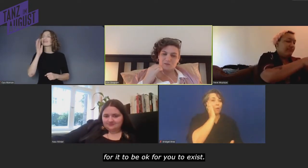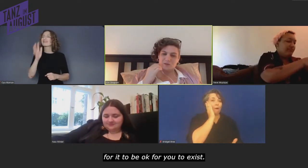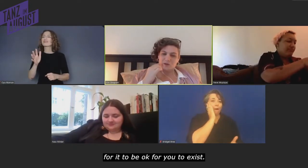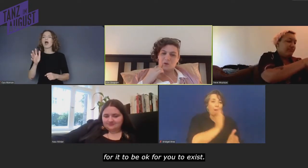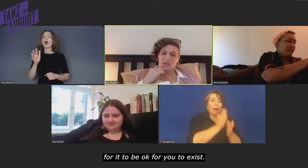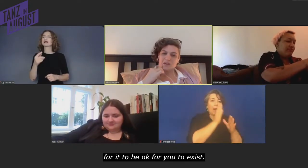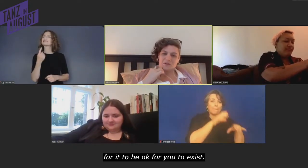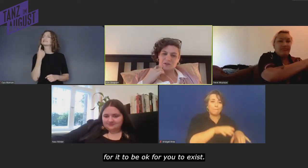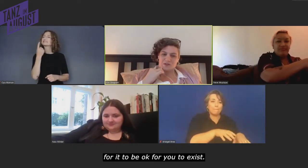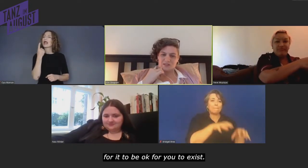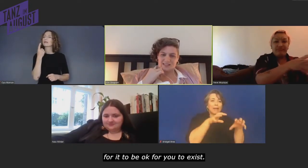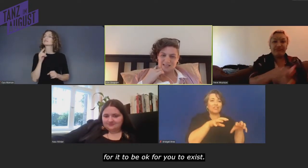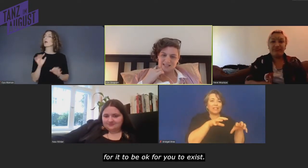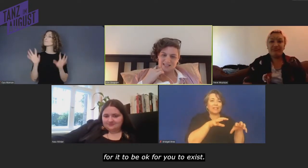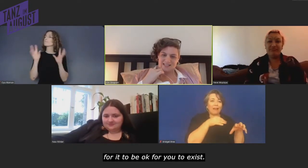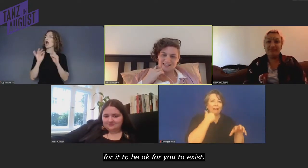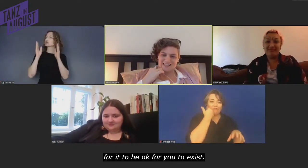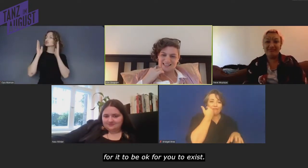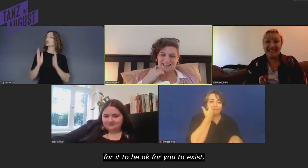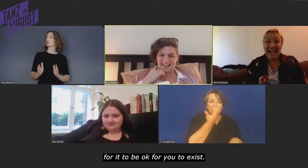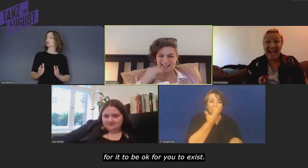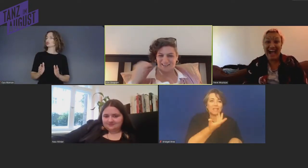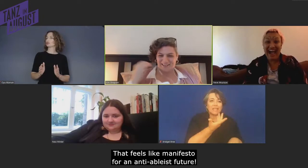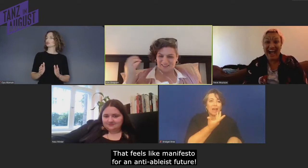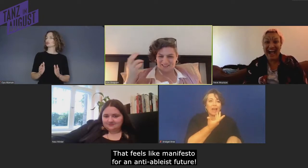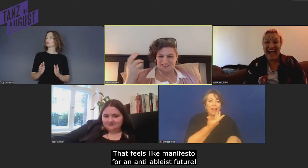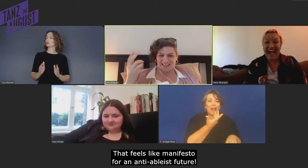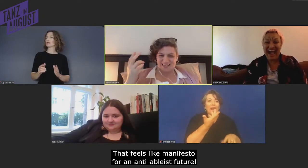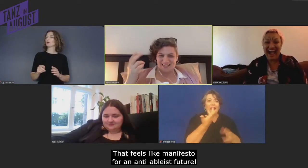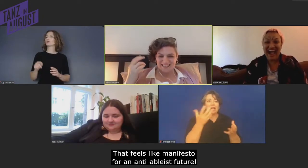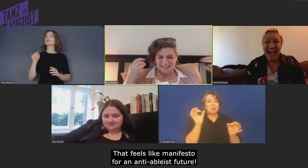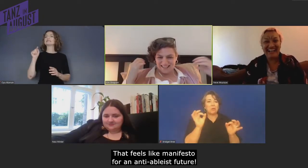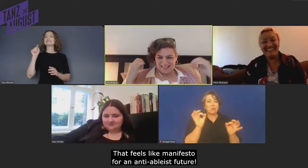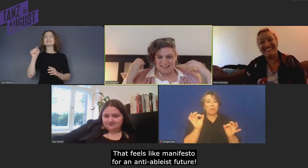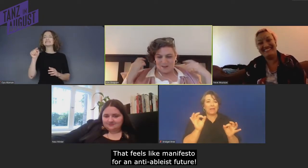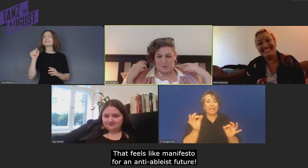it to be okay for you to exist." And that kind of feels like